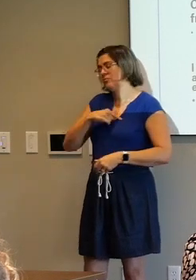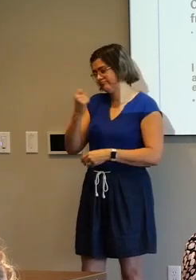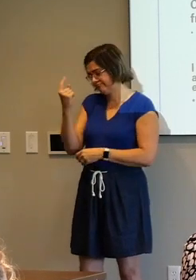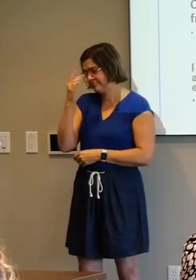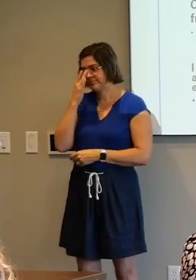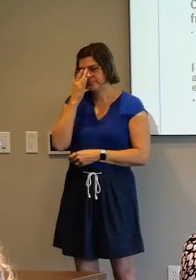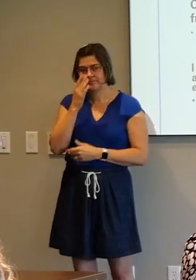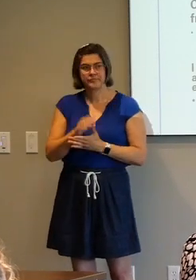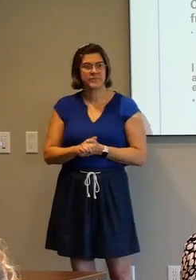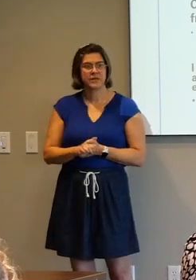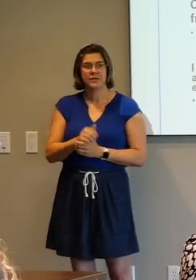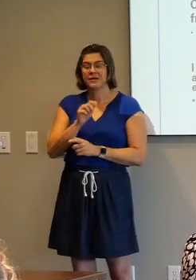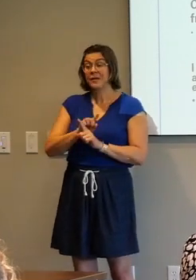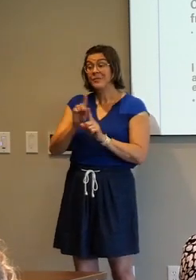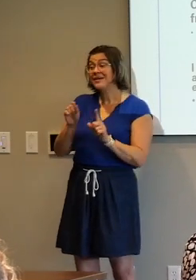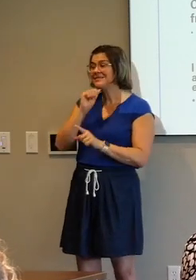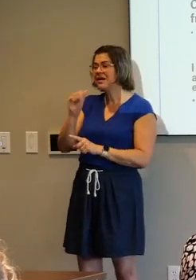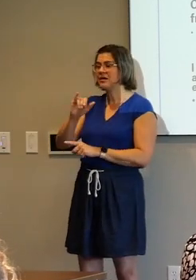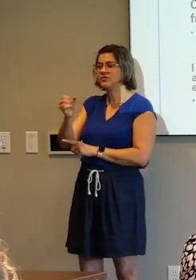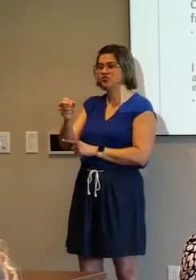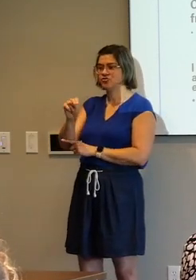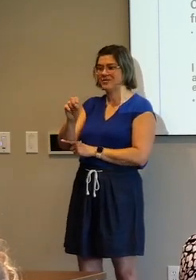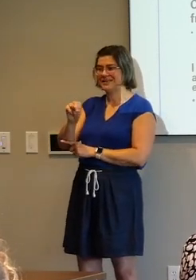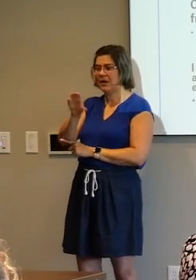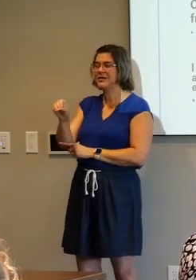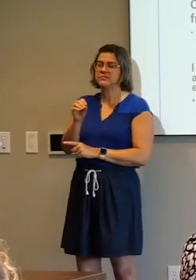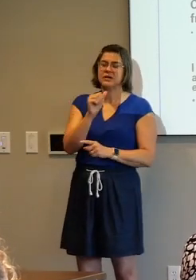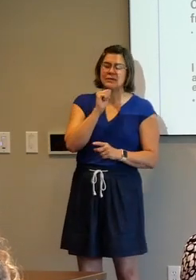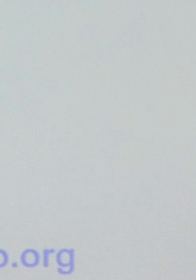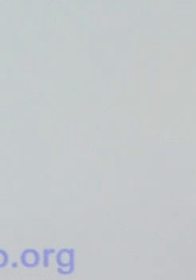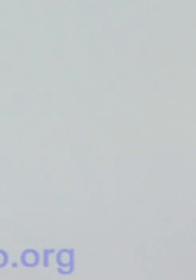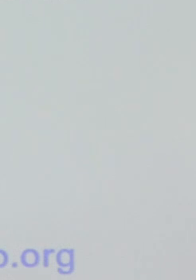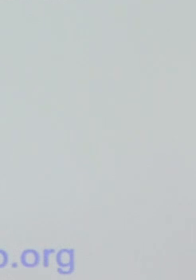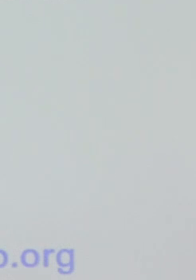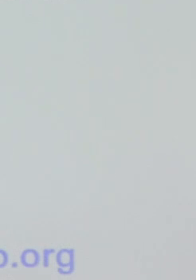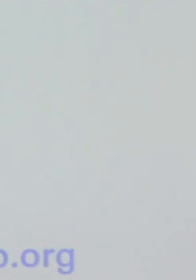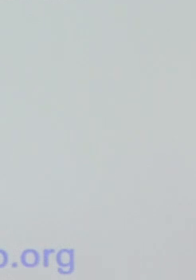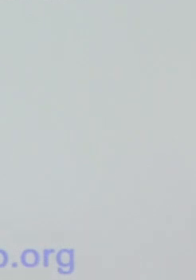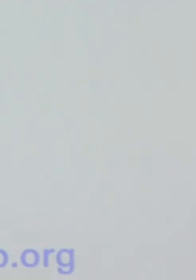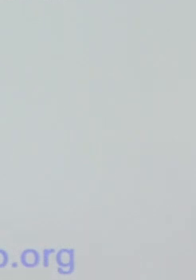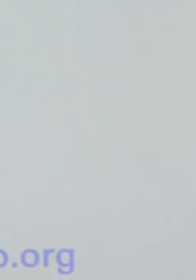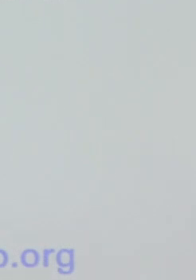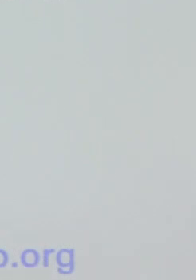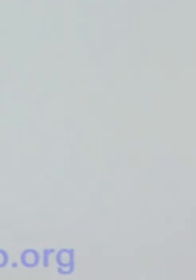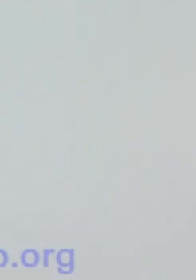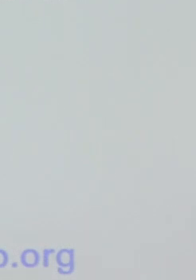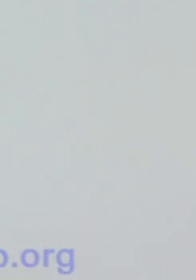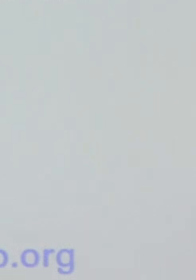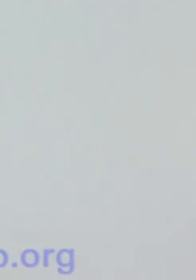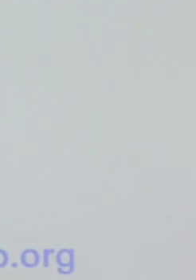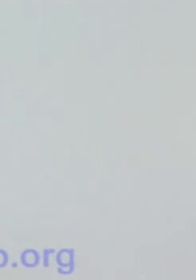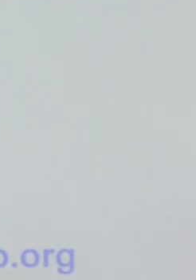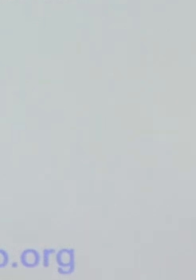Yeah, it's not in Johnson County. I understand. Not all of it, that's what If I you mean. Were to apply as a teaching artist